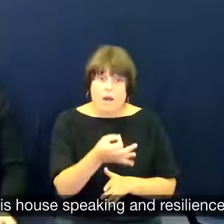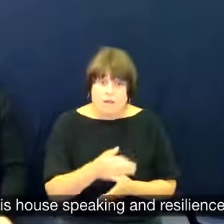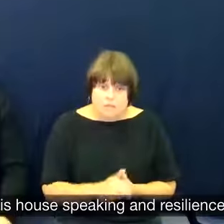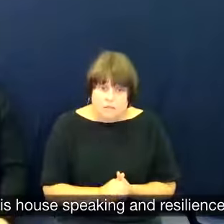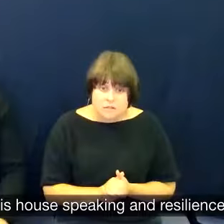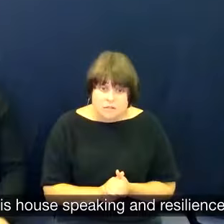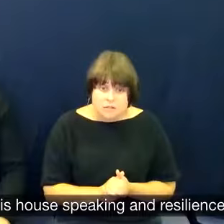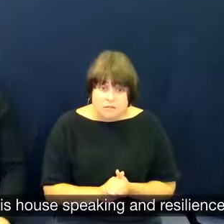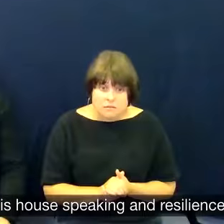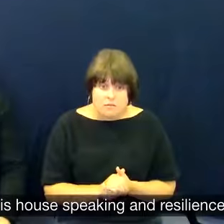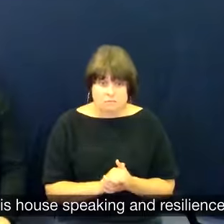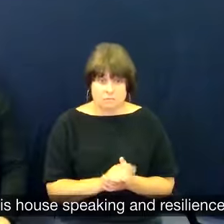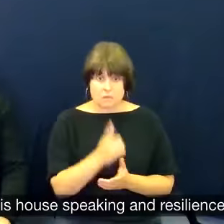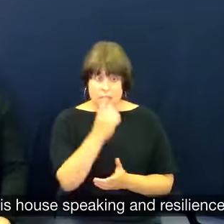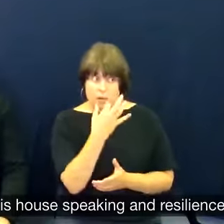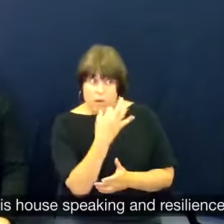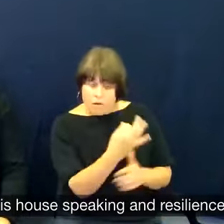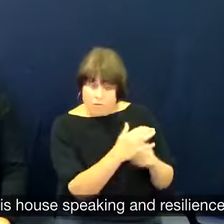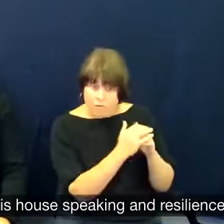you ask a friend